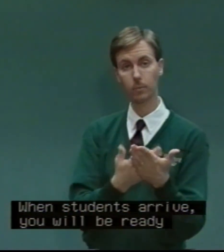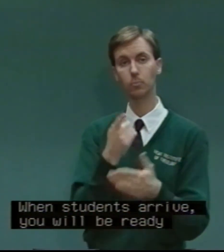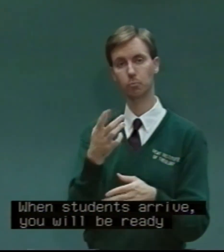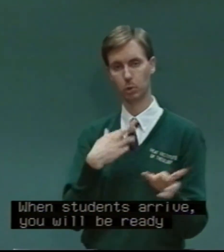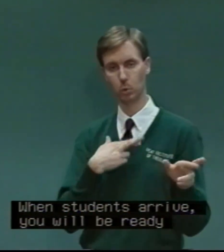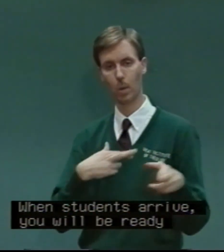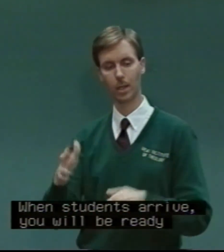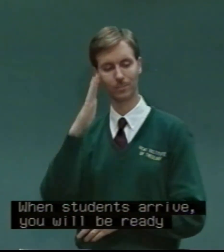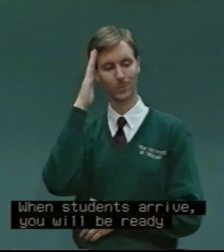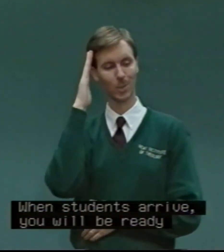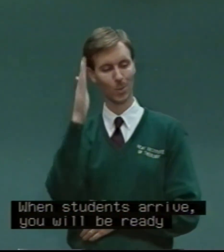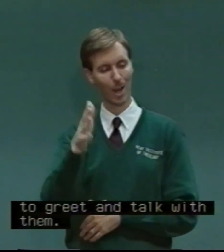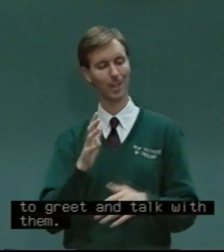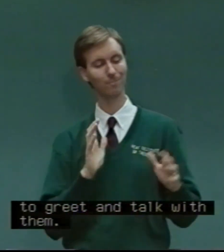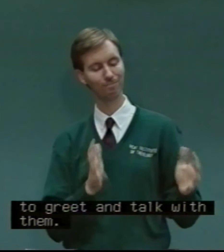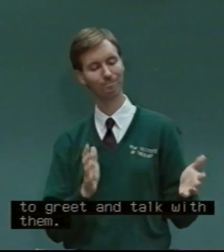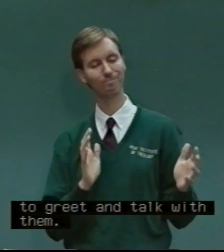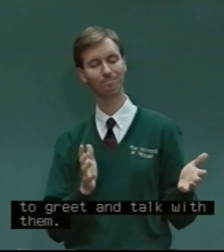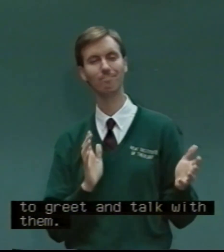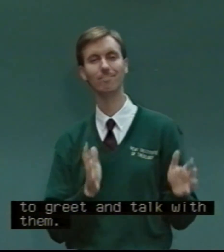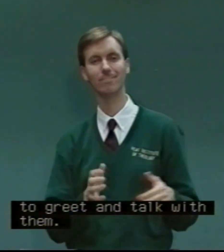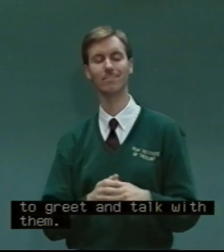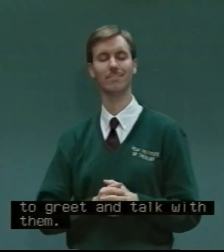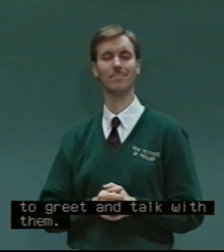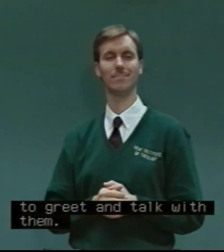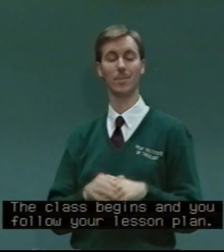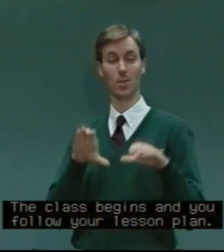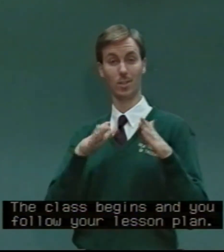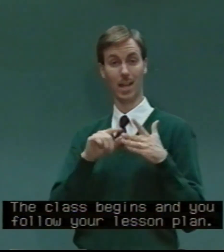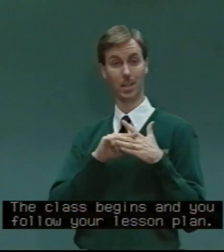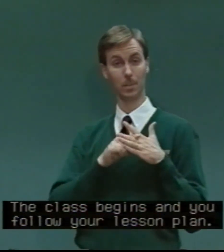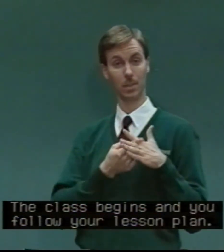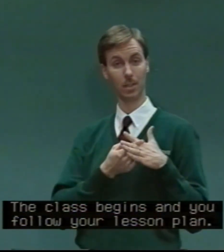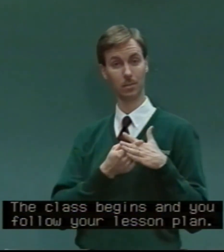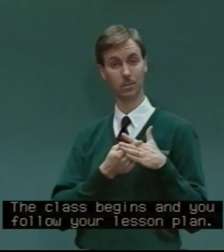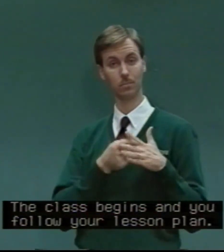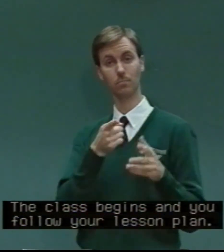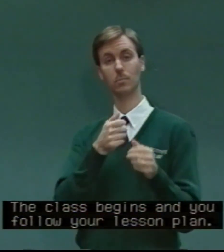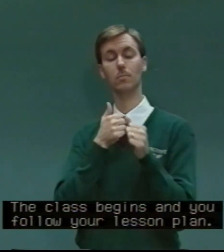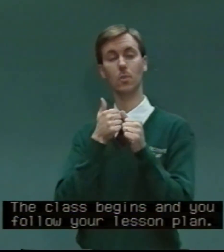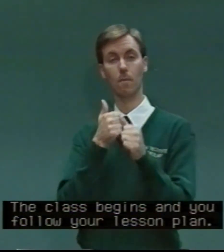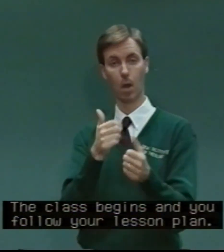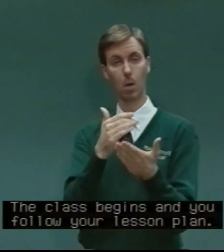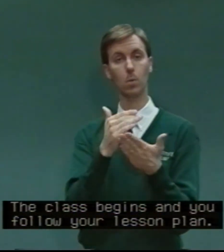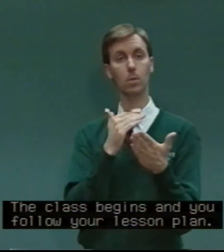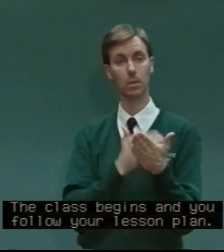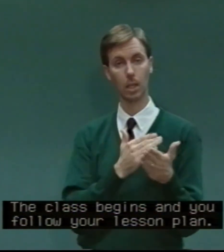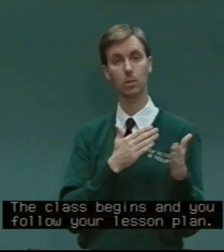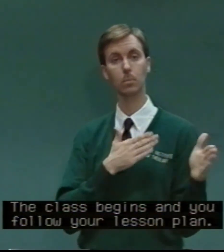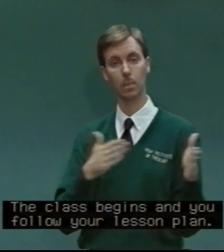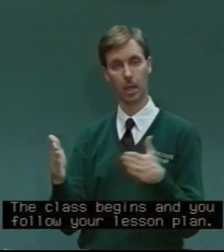arrive, you will be ready to greet and talk with them. The class begins and you follow your lesson